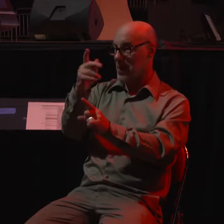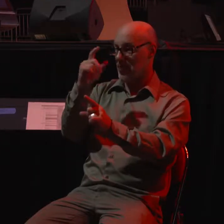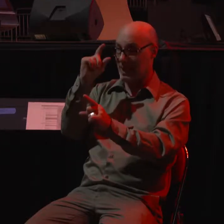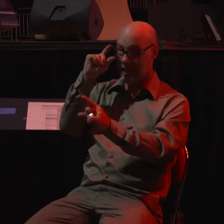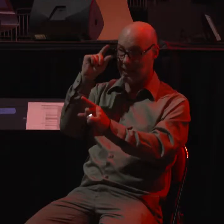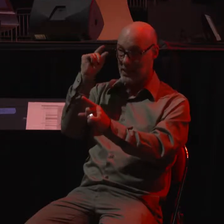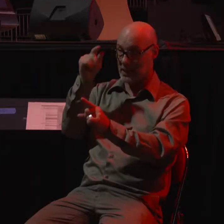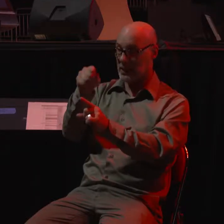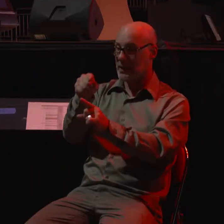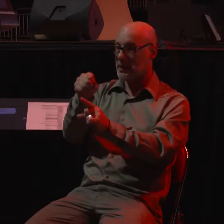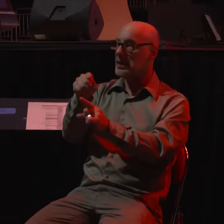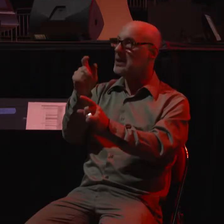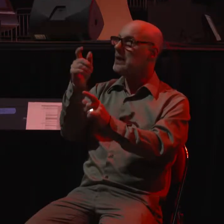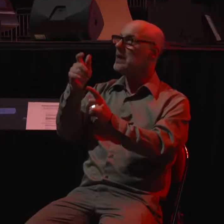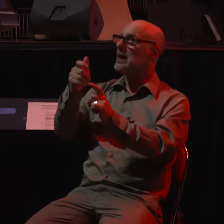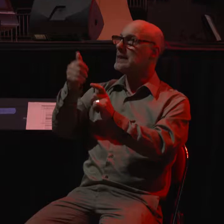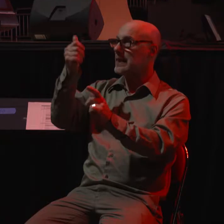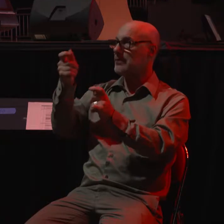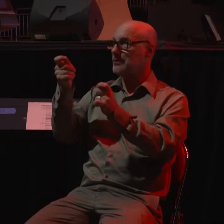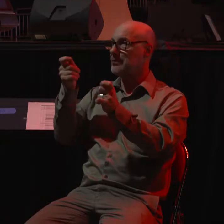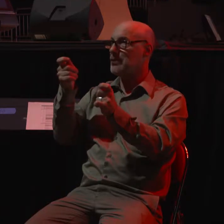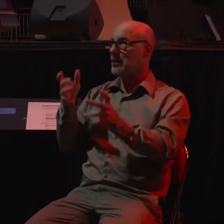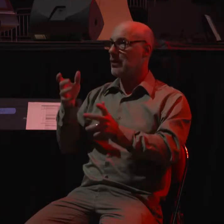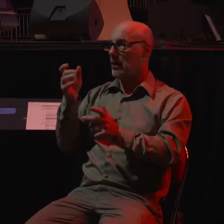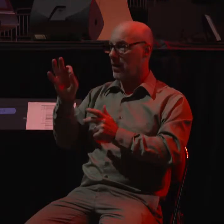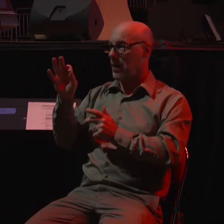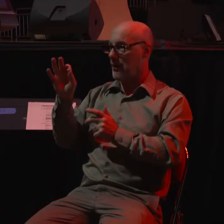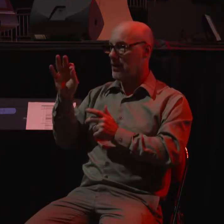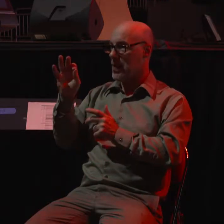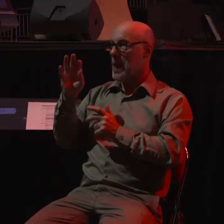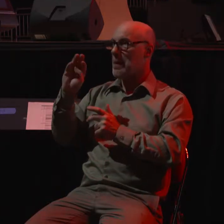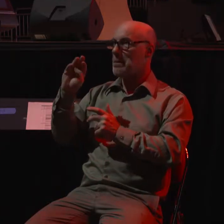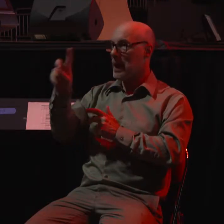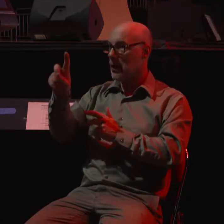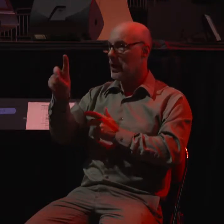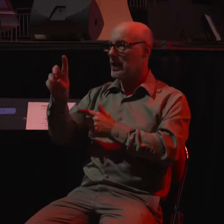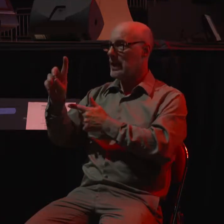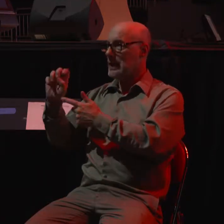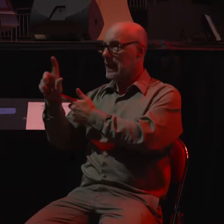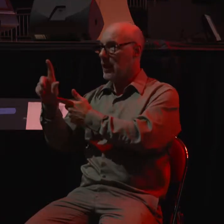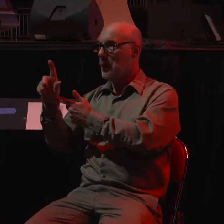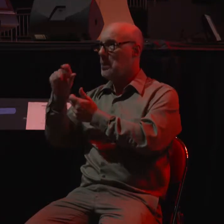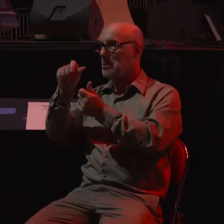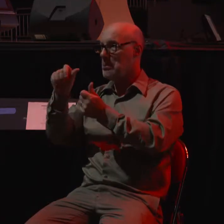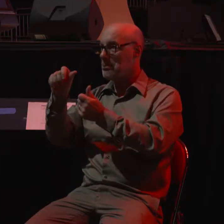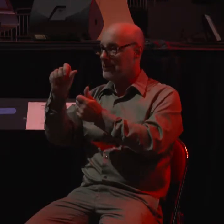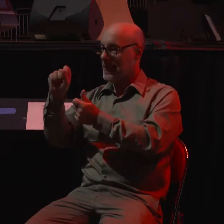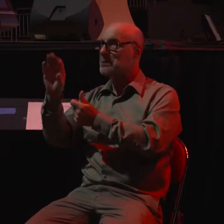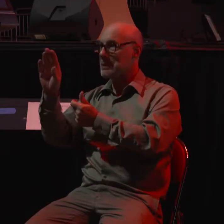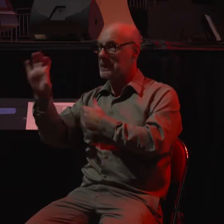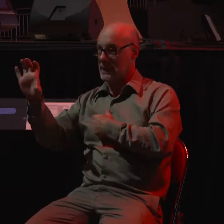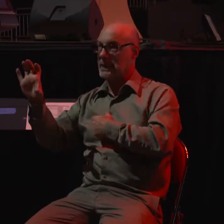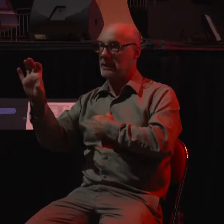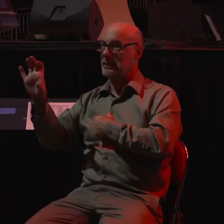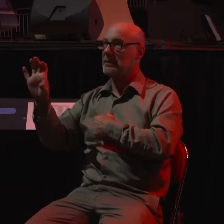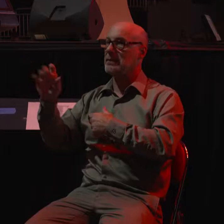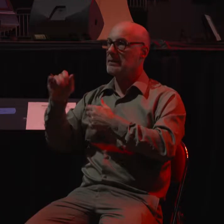the Executive Director of the Maryland, Delaware Baptist Convention.